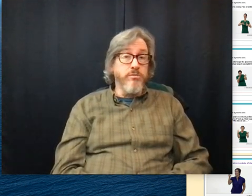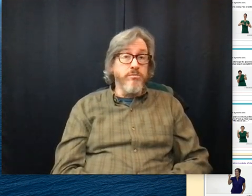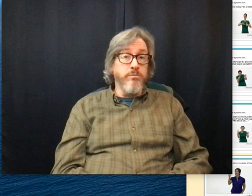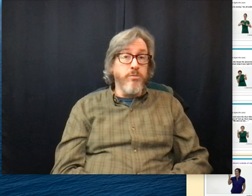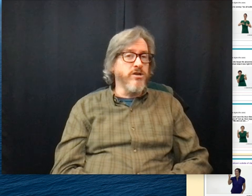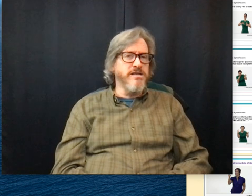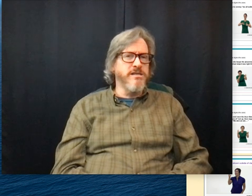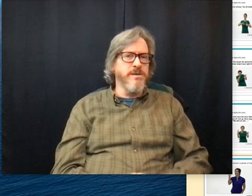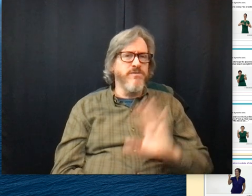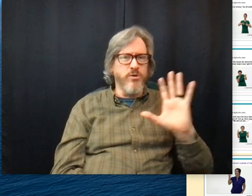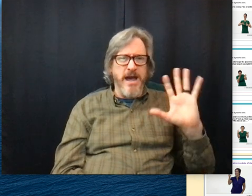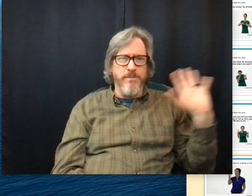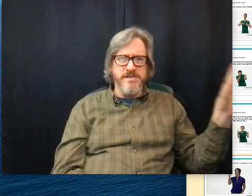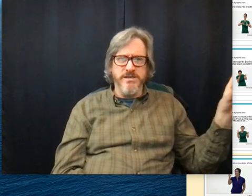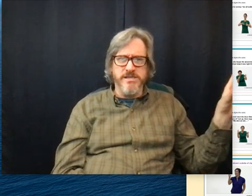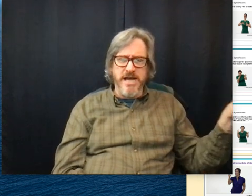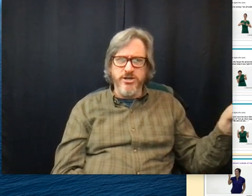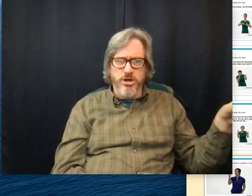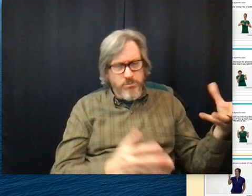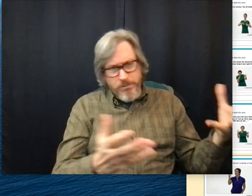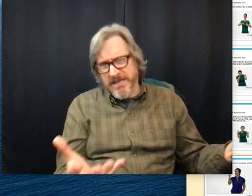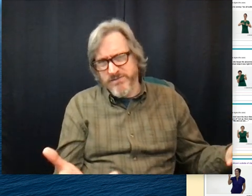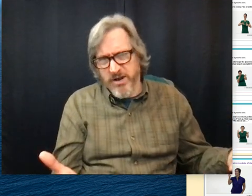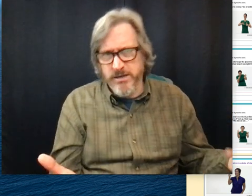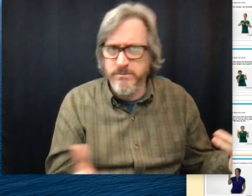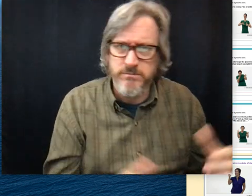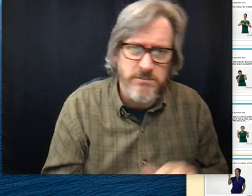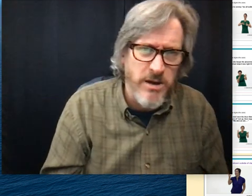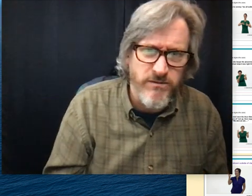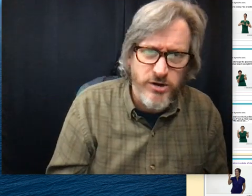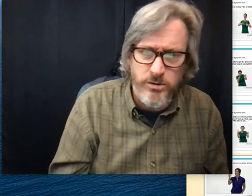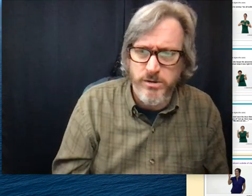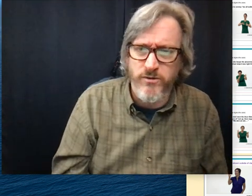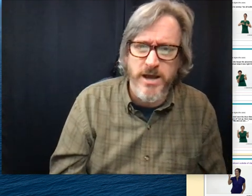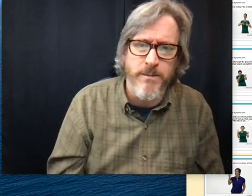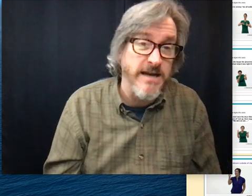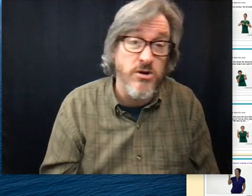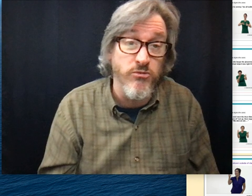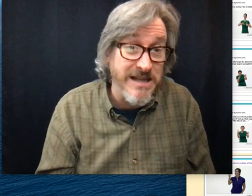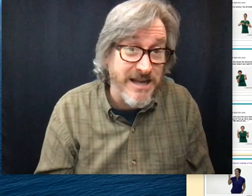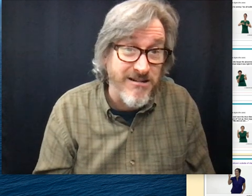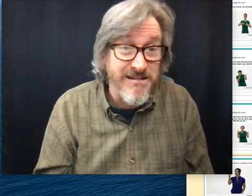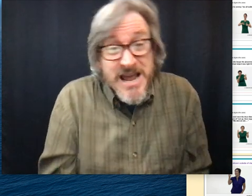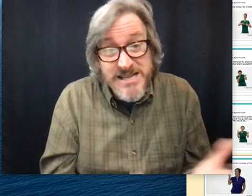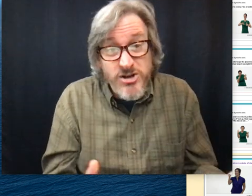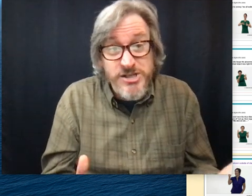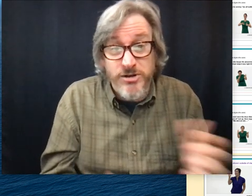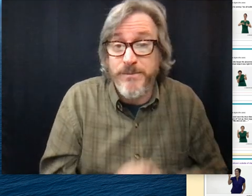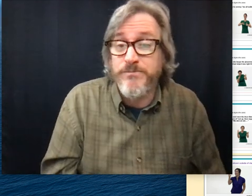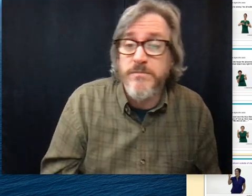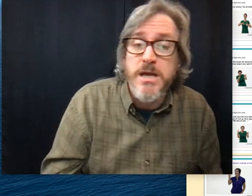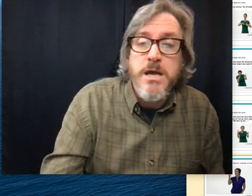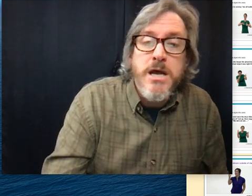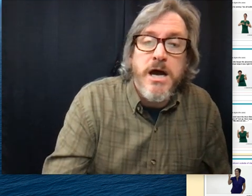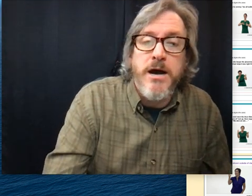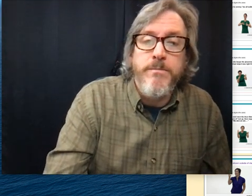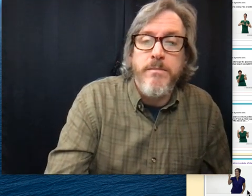So we've looked at some of the vocab is in the slideshow, but that's fine. However you learn vocab, I don't really care as long as you learn it.